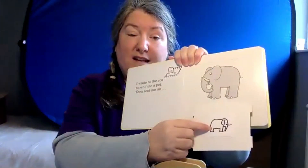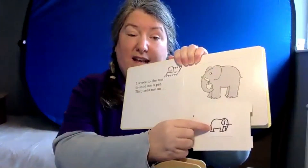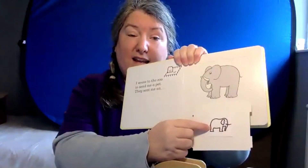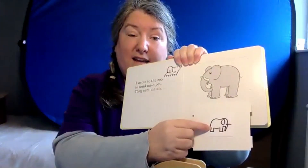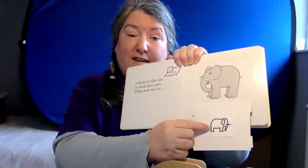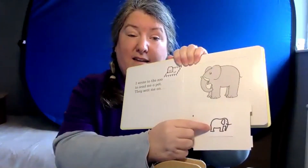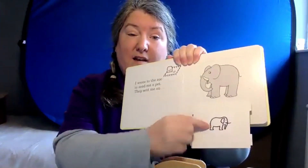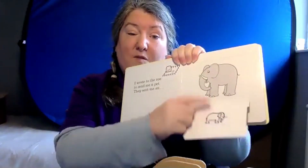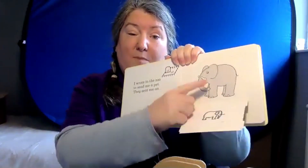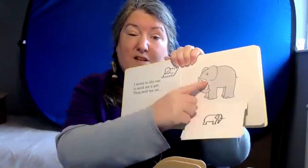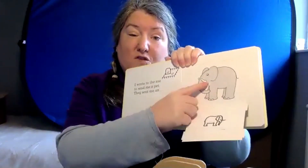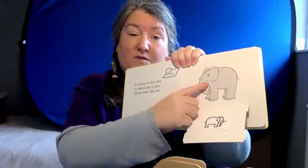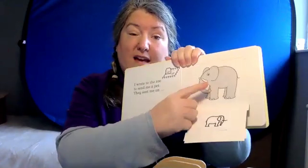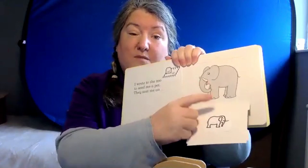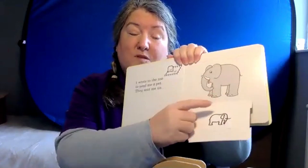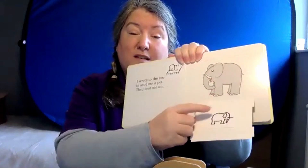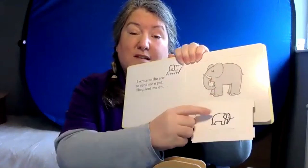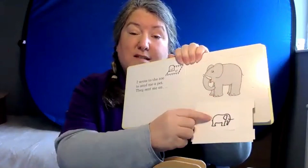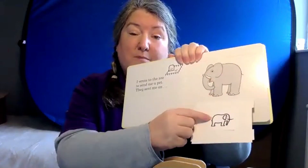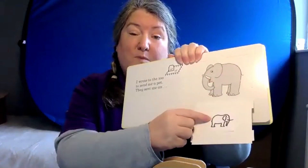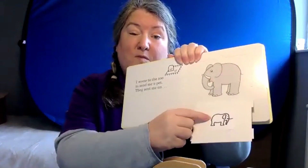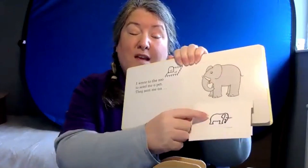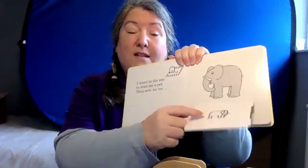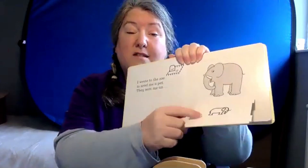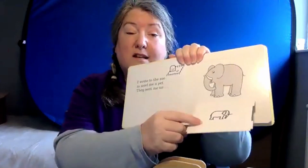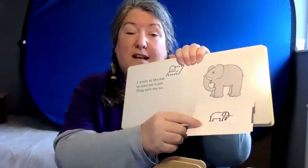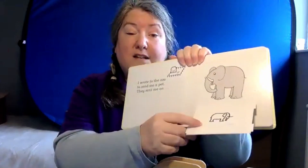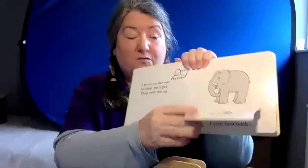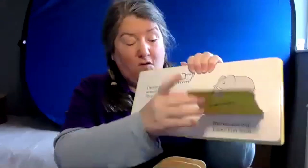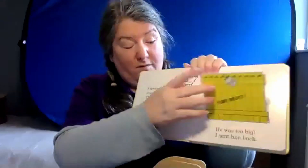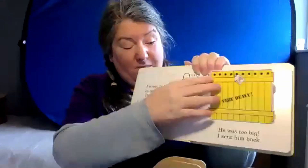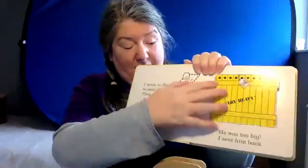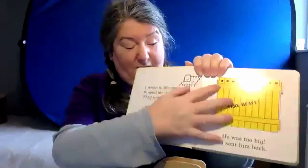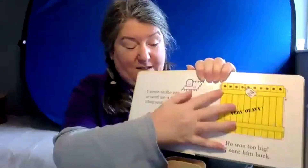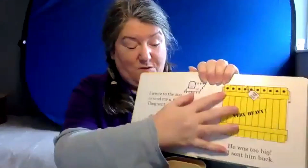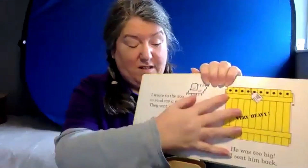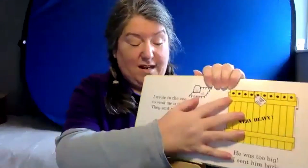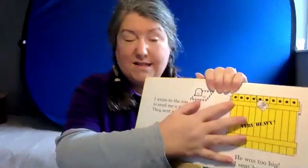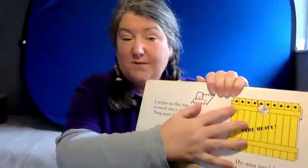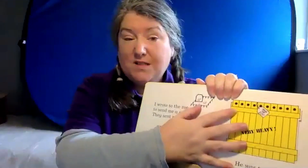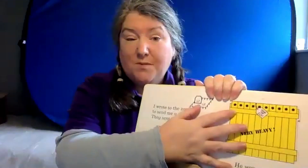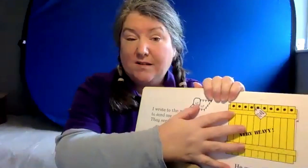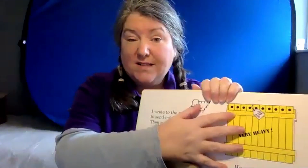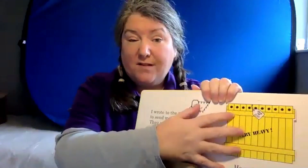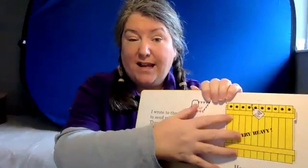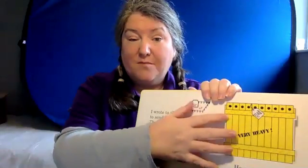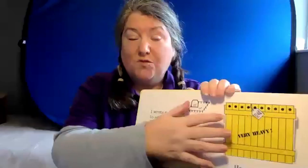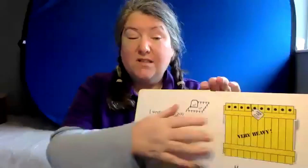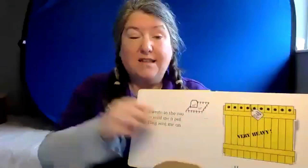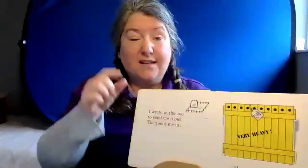link of a picture of the animal and the symbol, so that later on, if they're doing an activity about different animals and they can